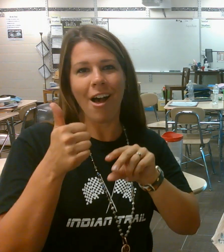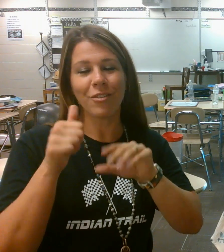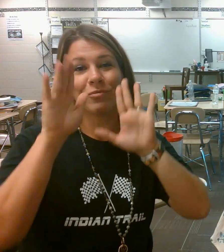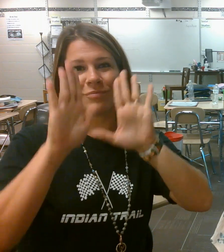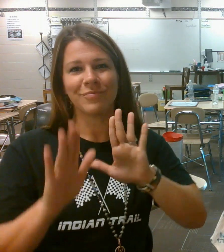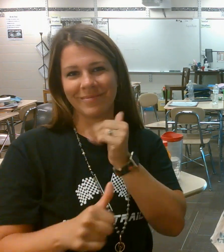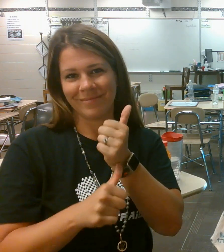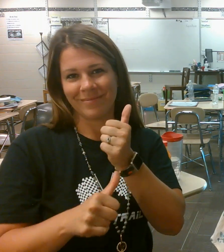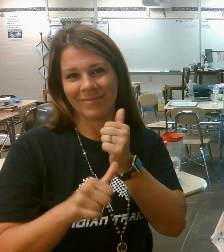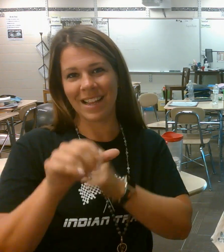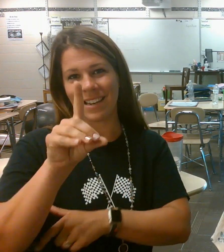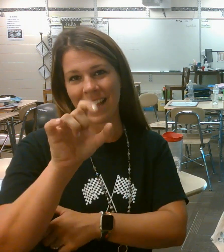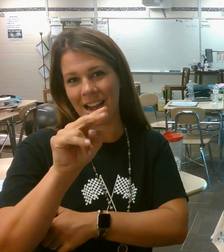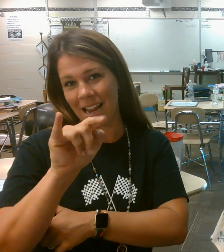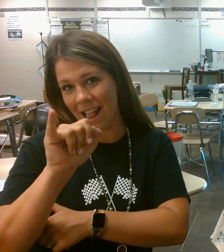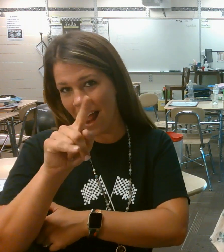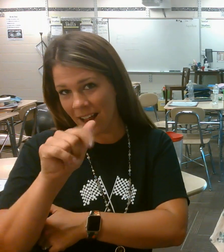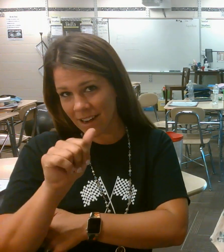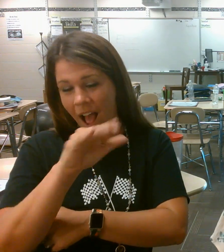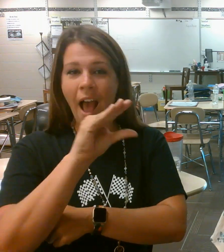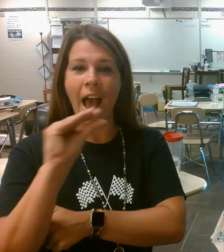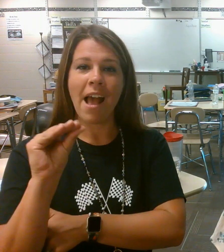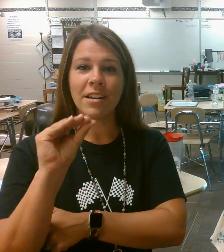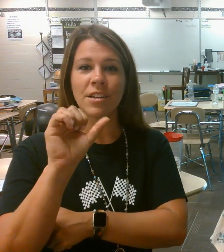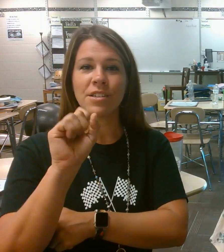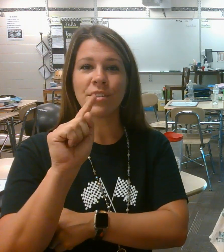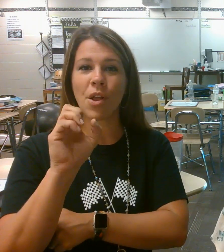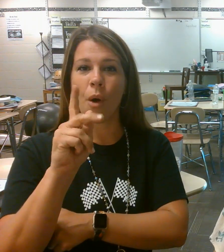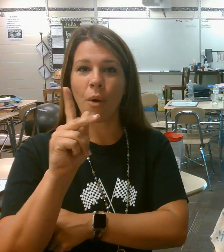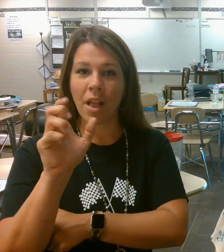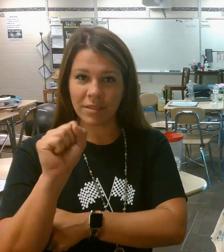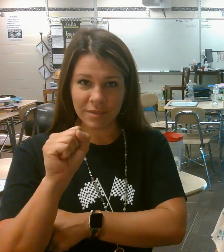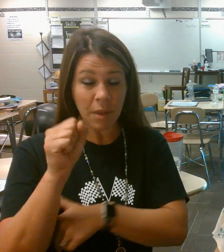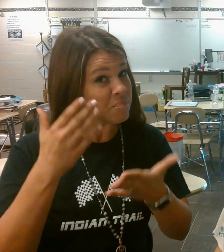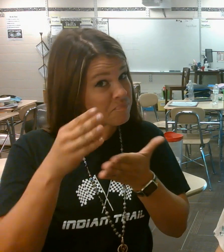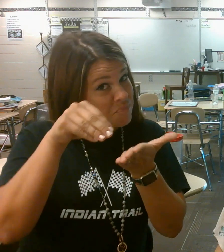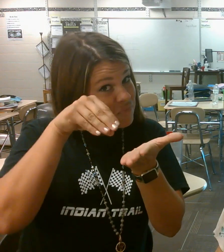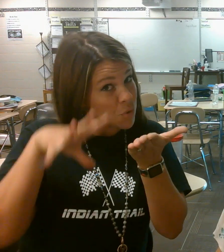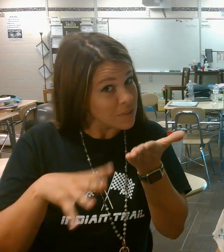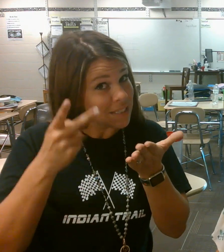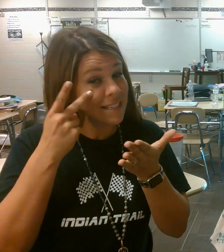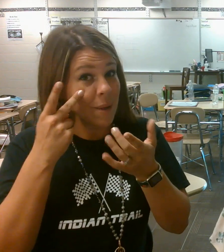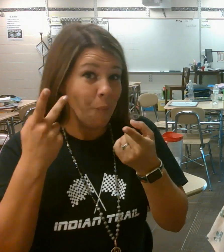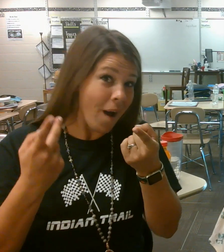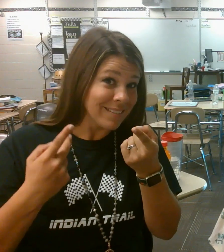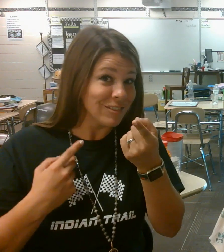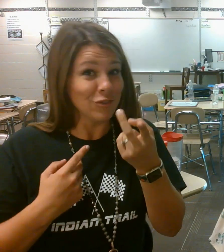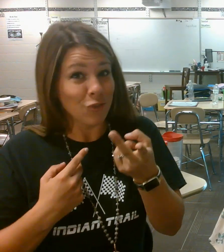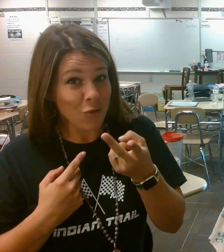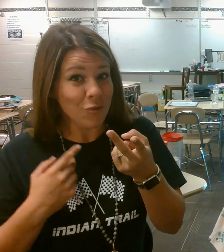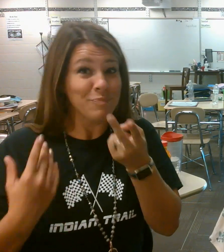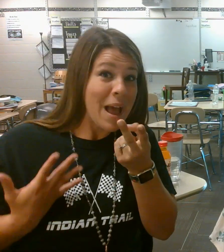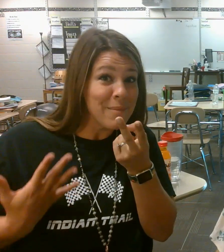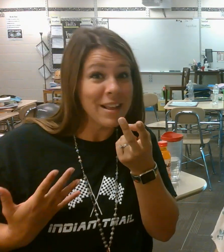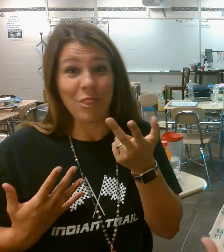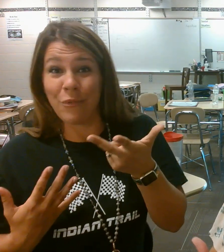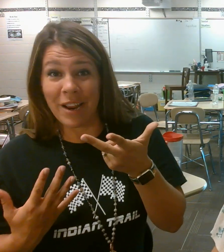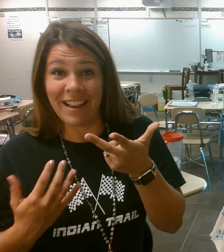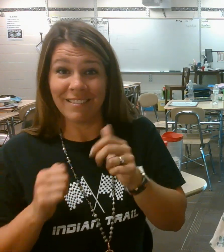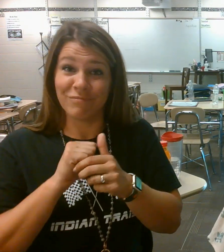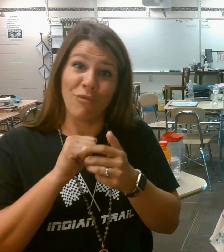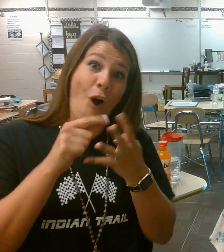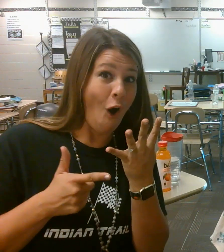Danita and Mrs. Stokes. Your student probably sees one or two or maybe even three of these lovely women in a class, but they're